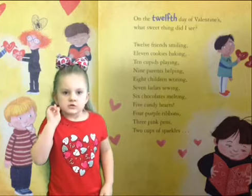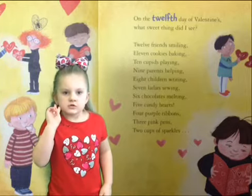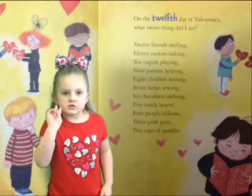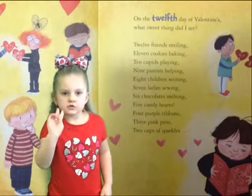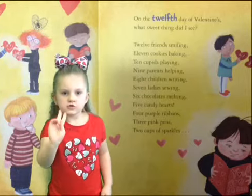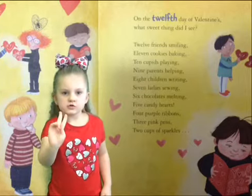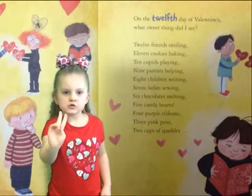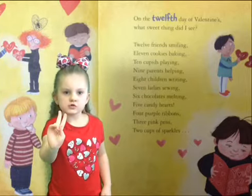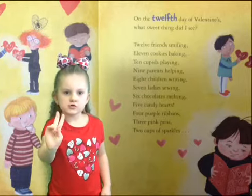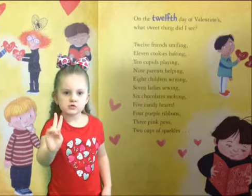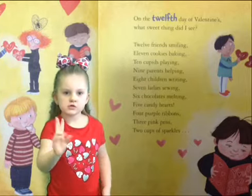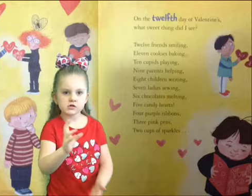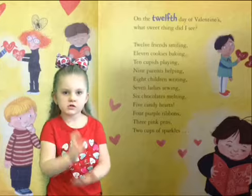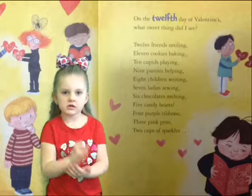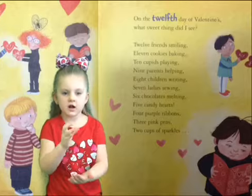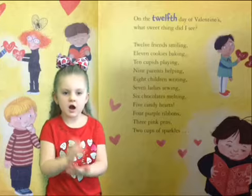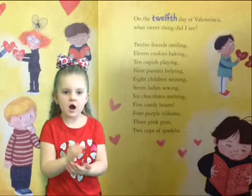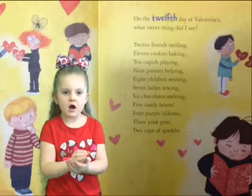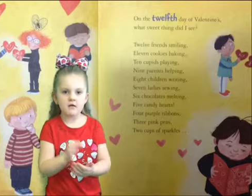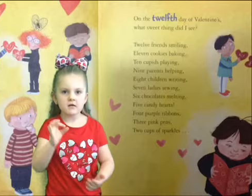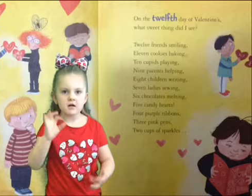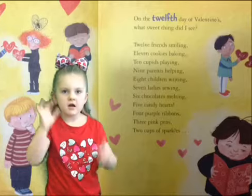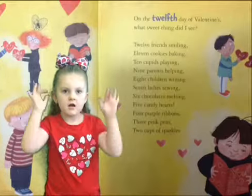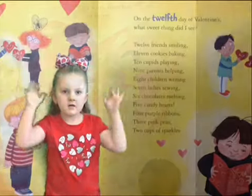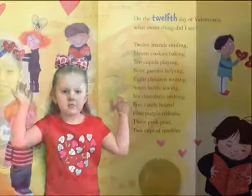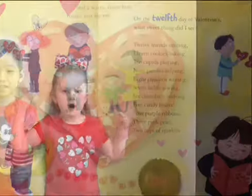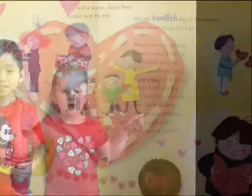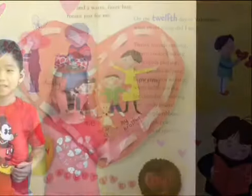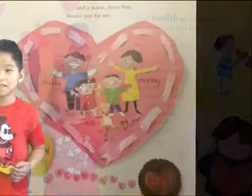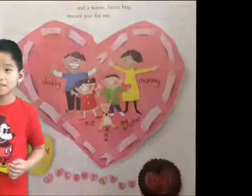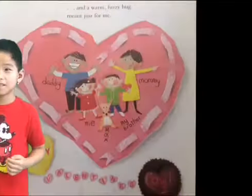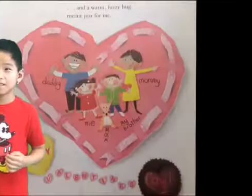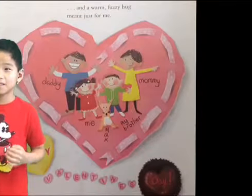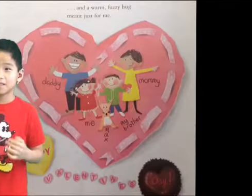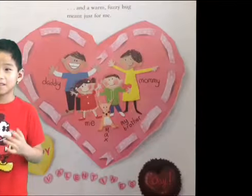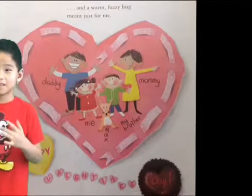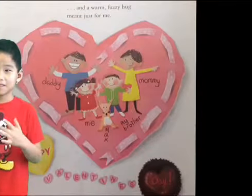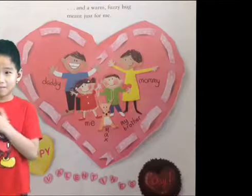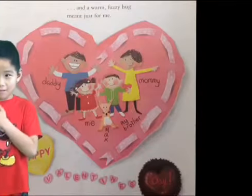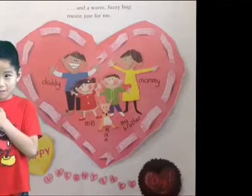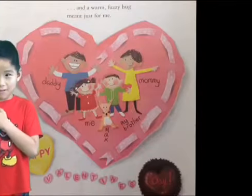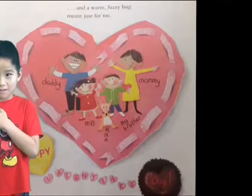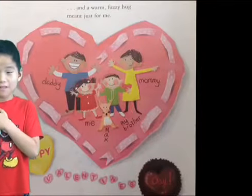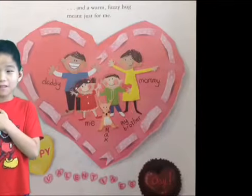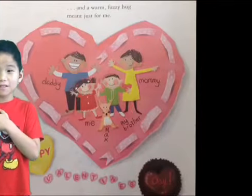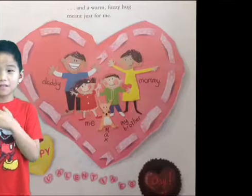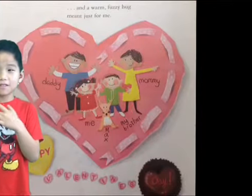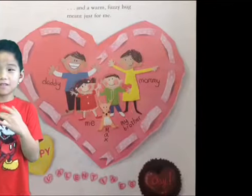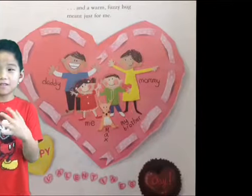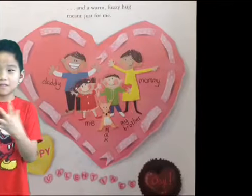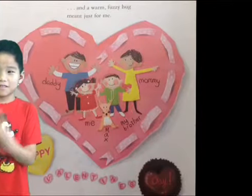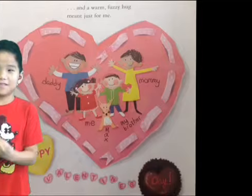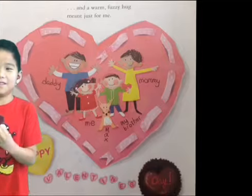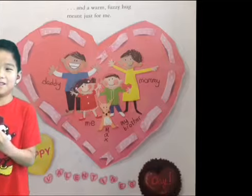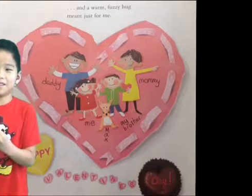two cups of sparkles, and a warm fuzzy